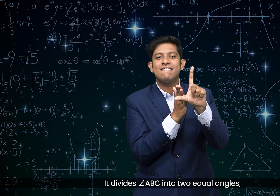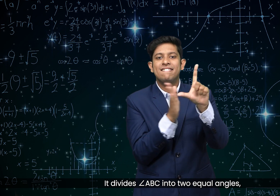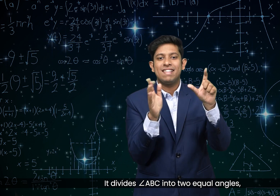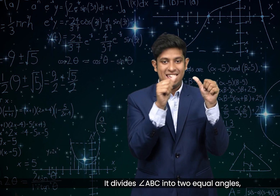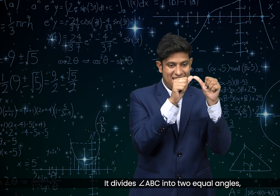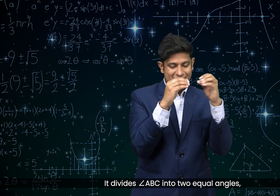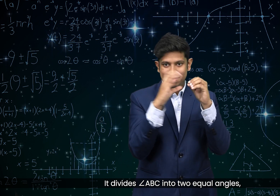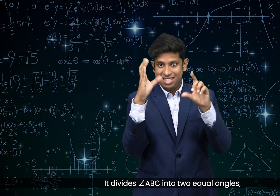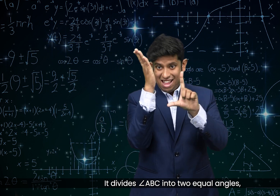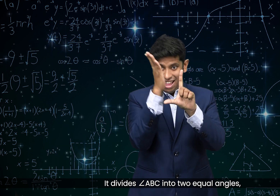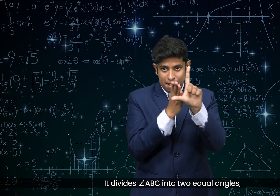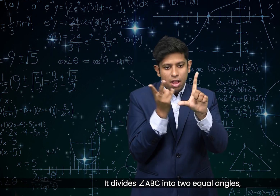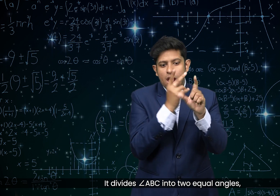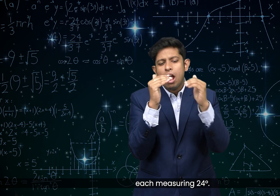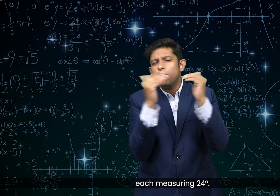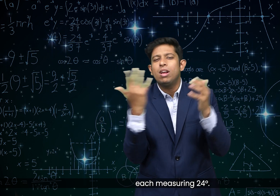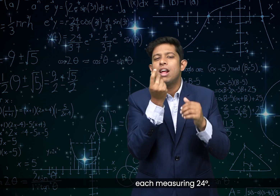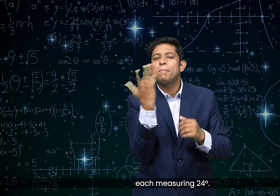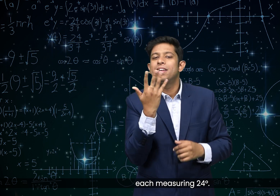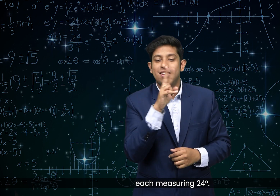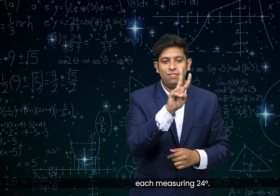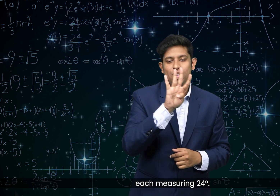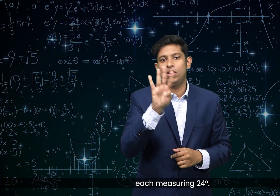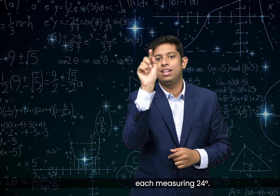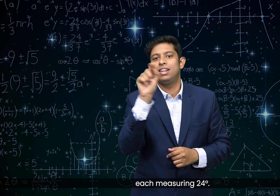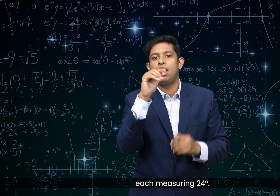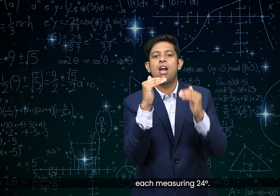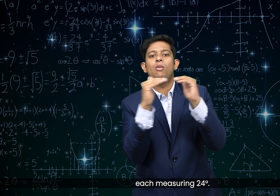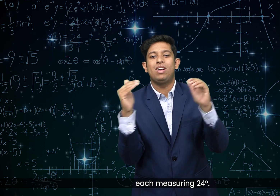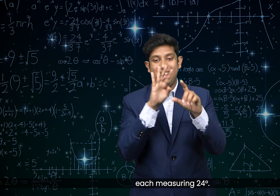ABC into two equal angles, each measuring 24 degrees.